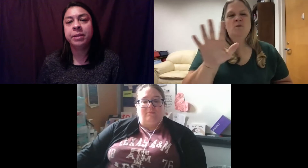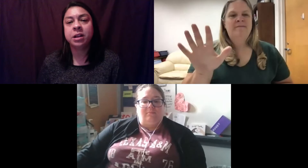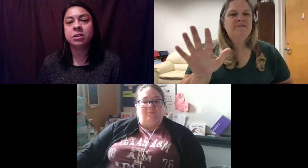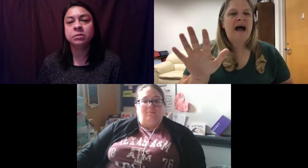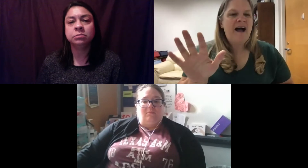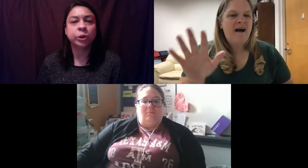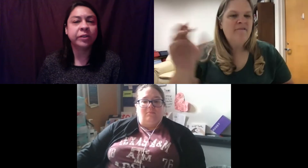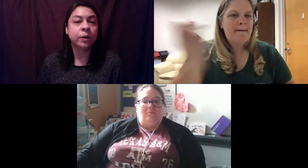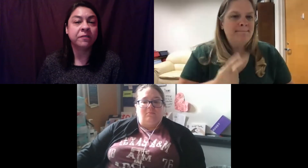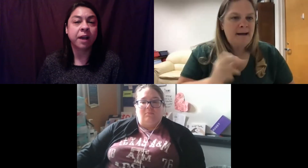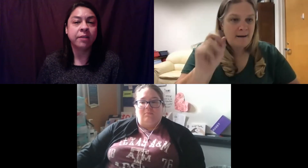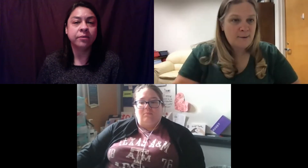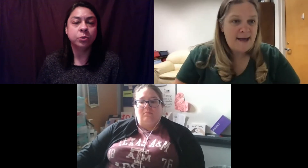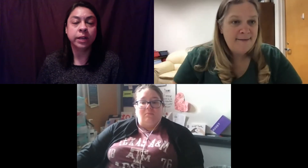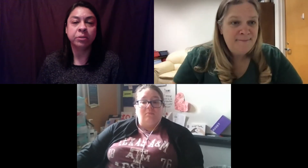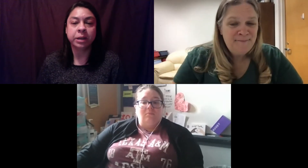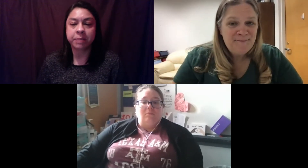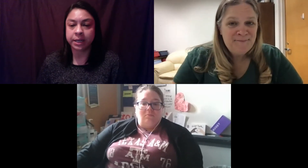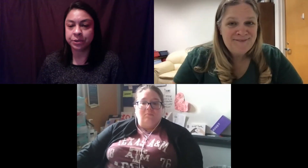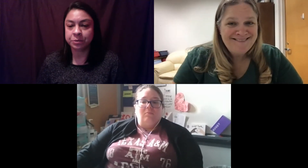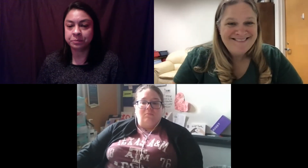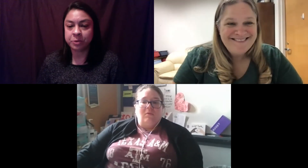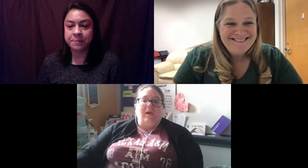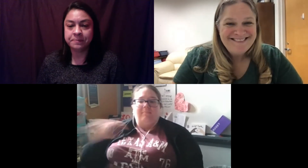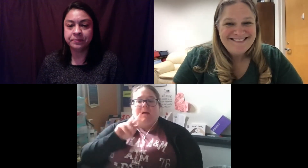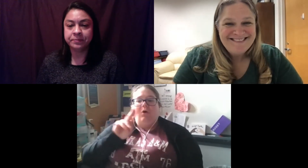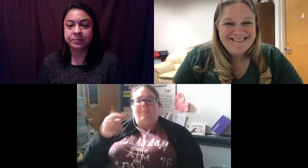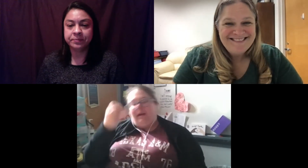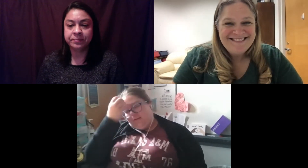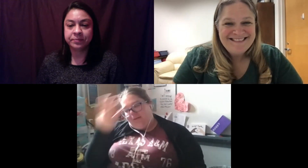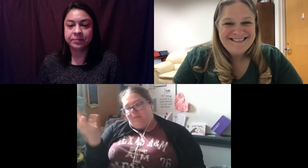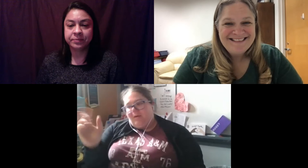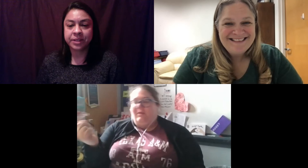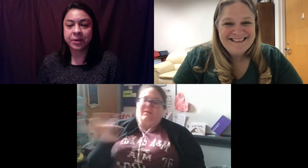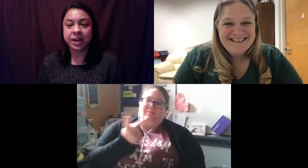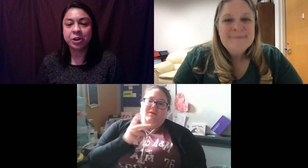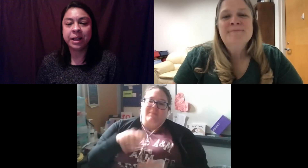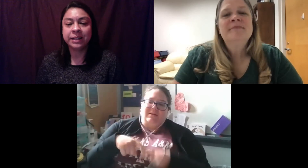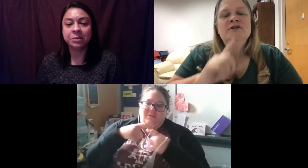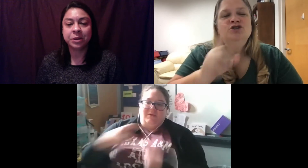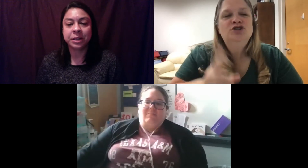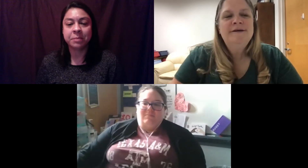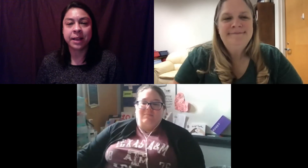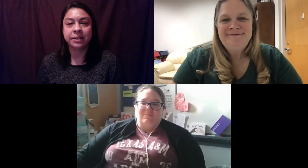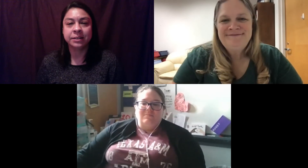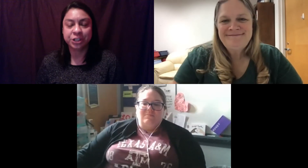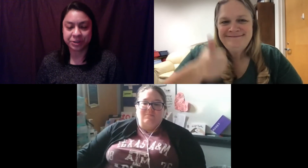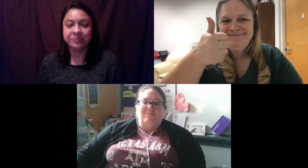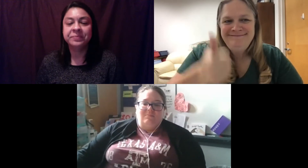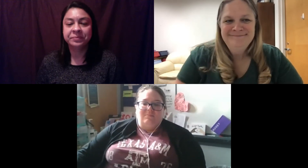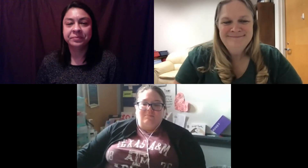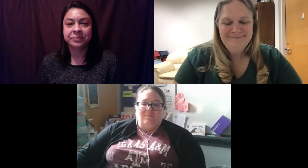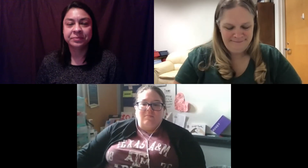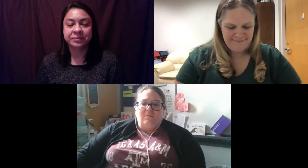at about 3:45, we'll get everybody back into the room. Okay. Okay, I'll go back and let them know and come back. Sure.